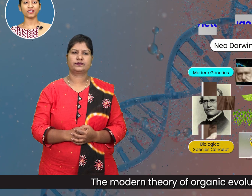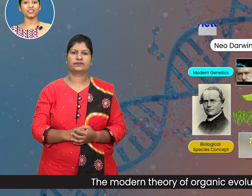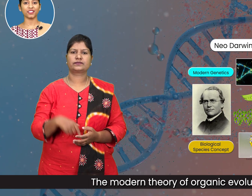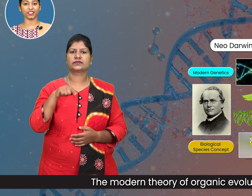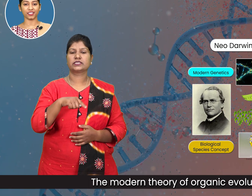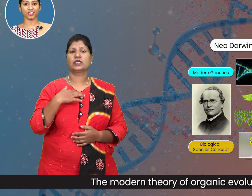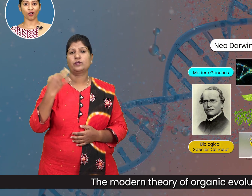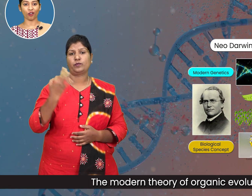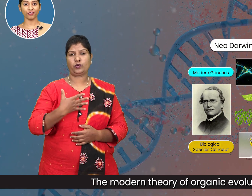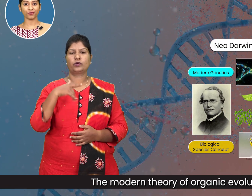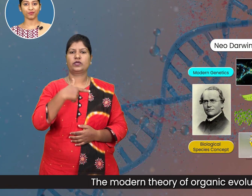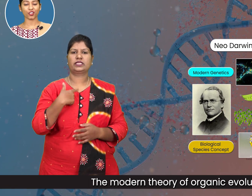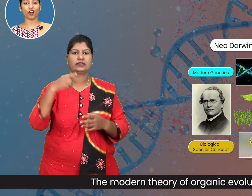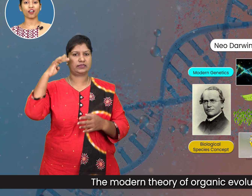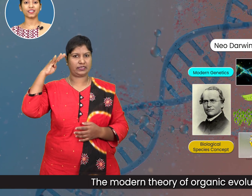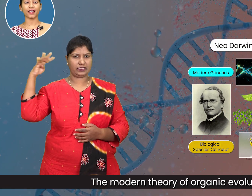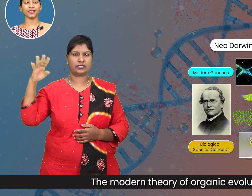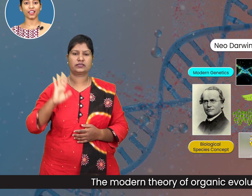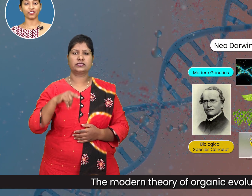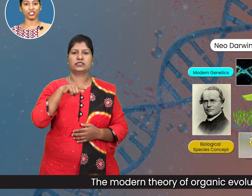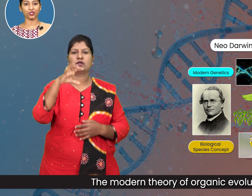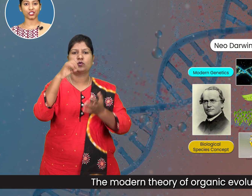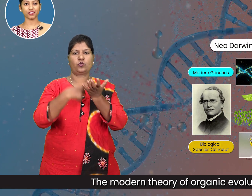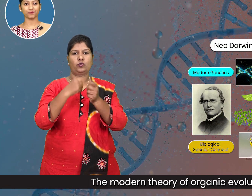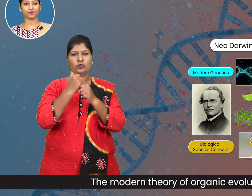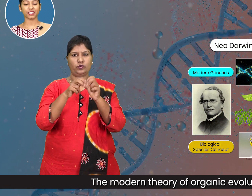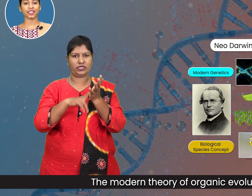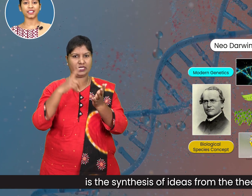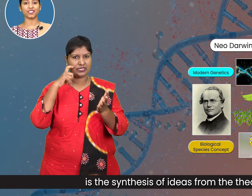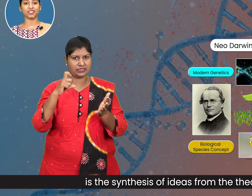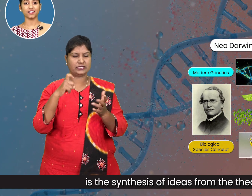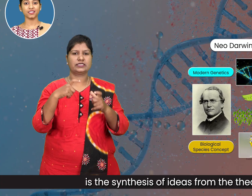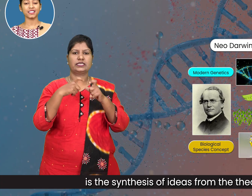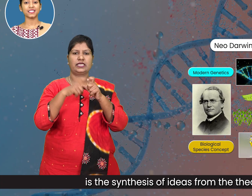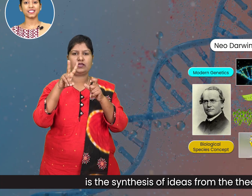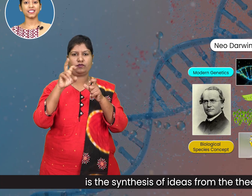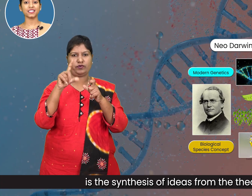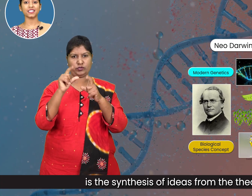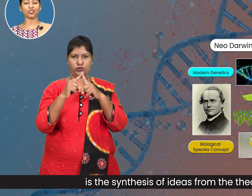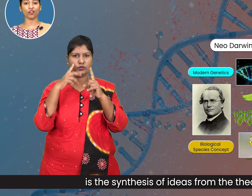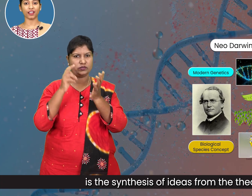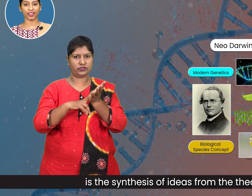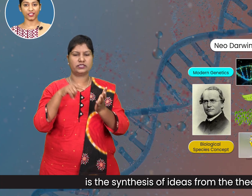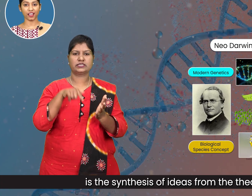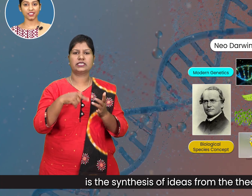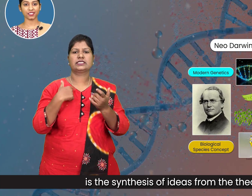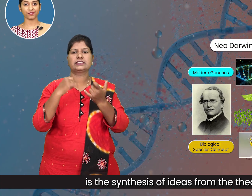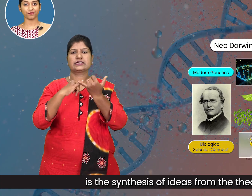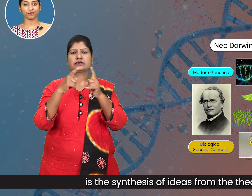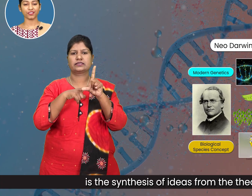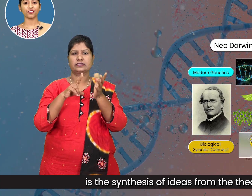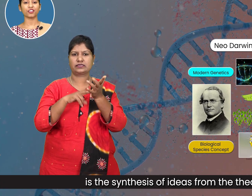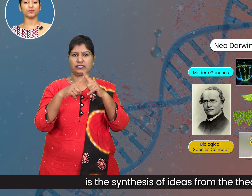The modern theory of organic evolution is the synthesis of